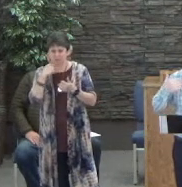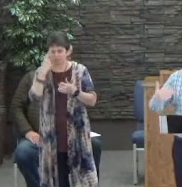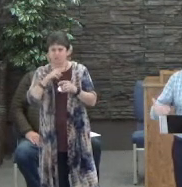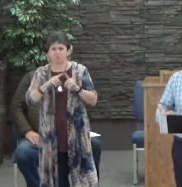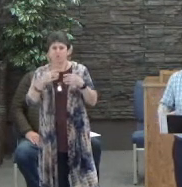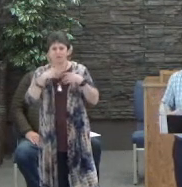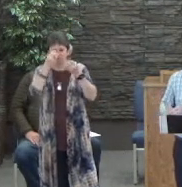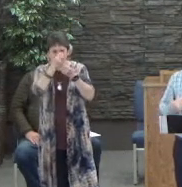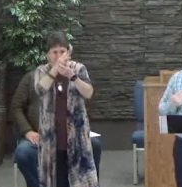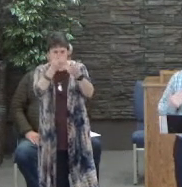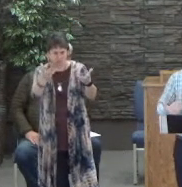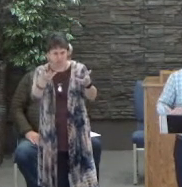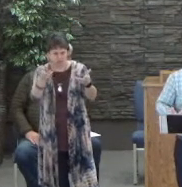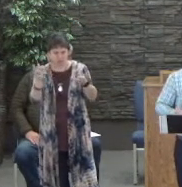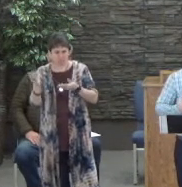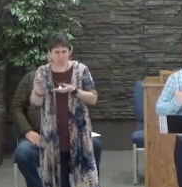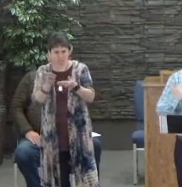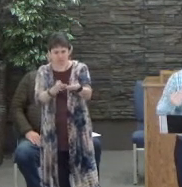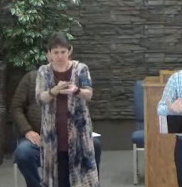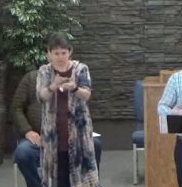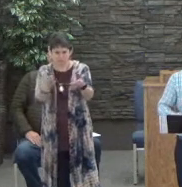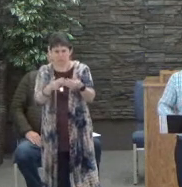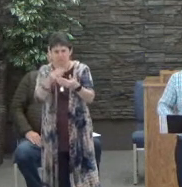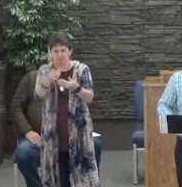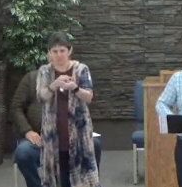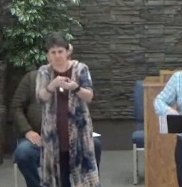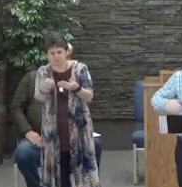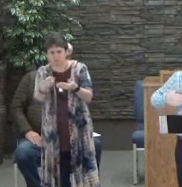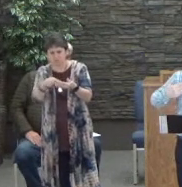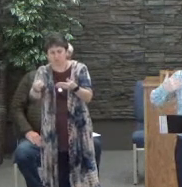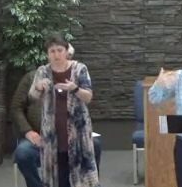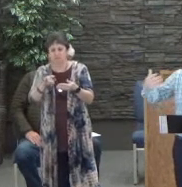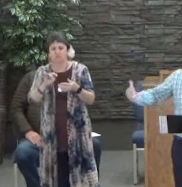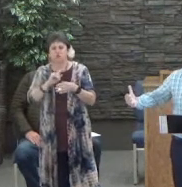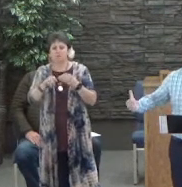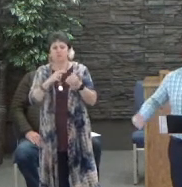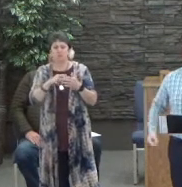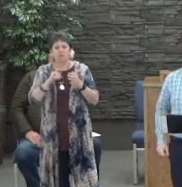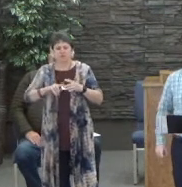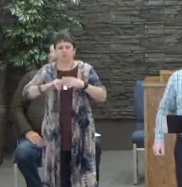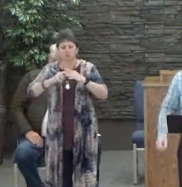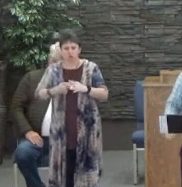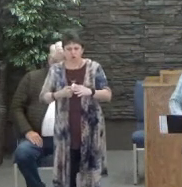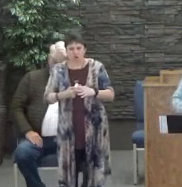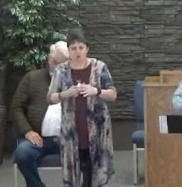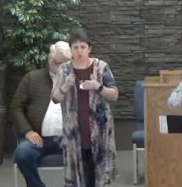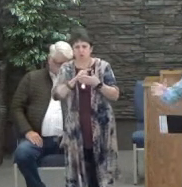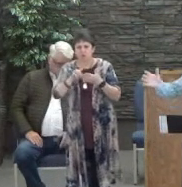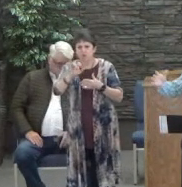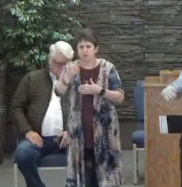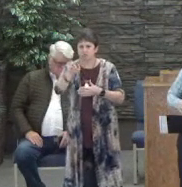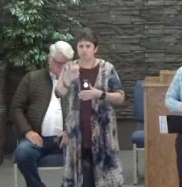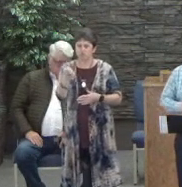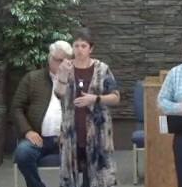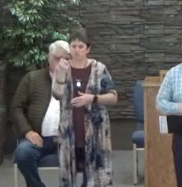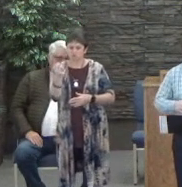have information coming to you in the next few weeks about this so that we can get them kicked off the week of June